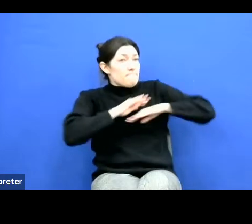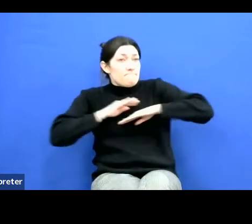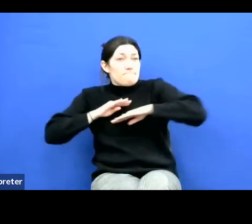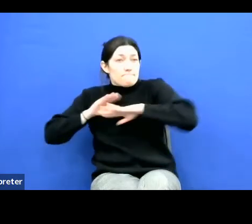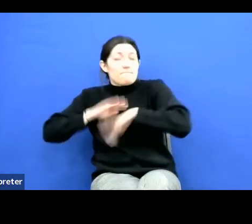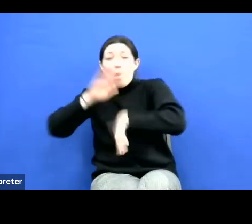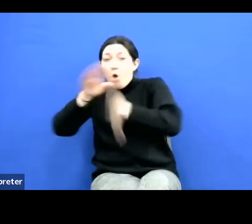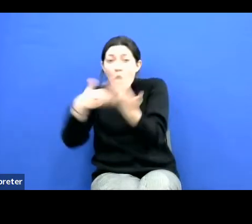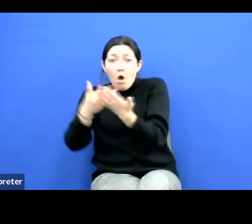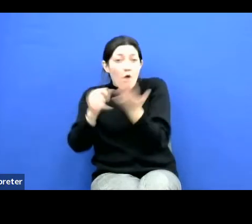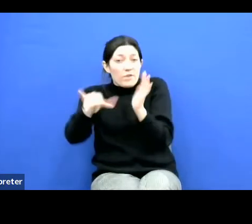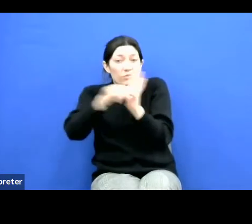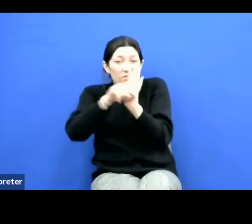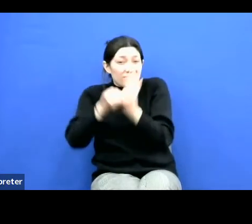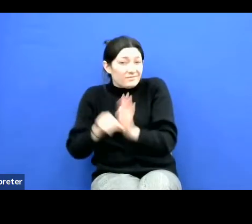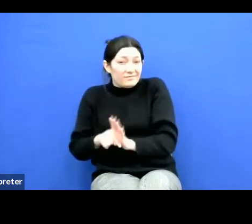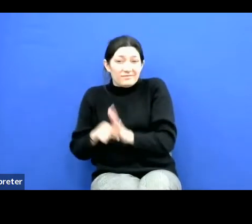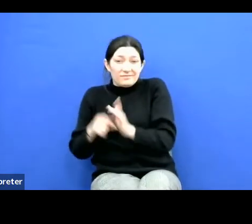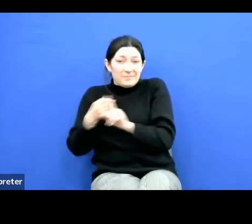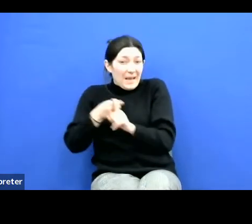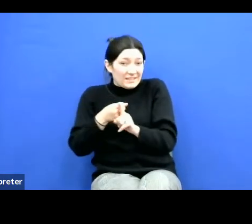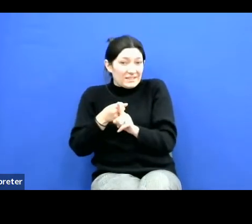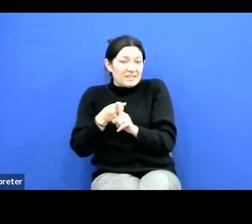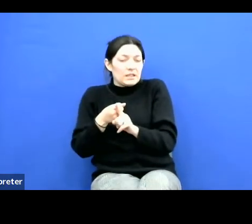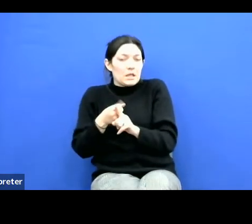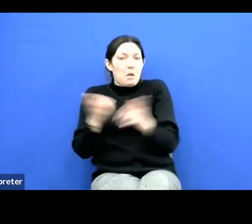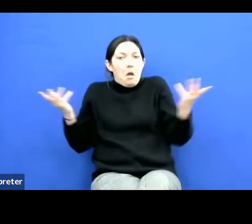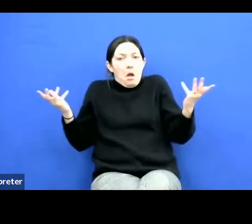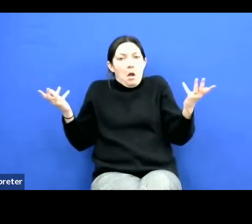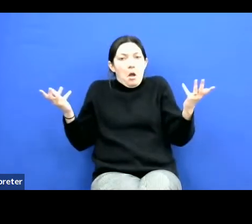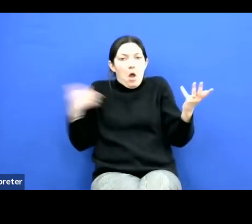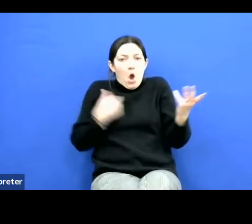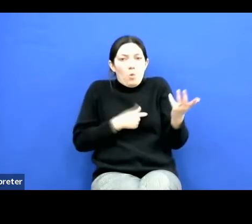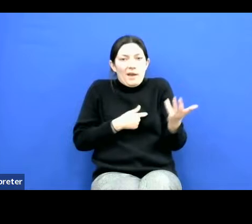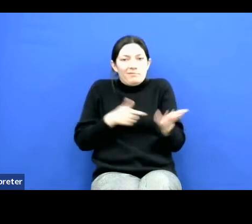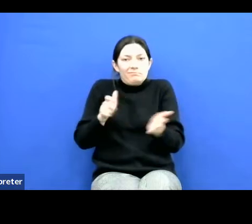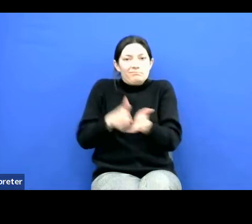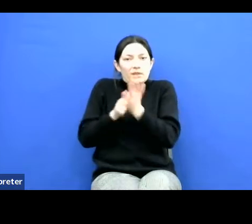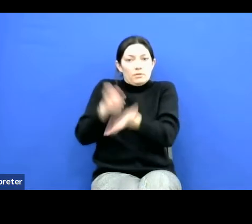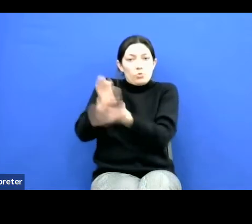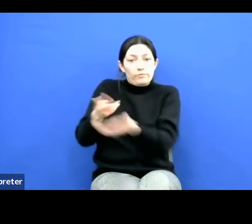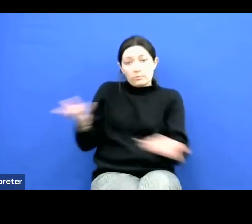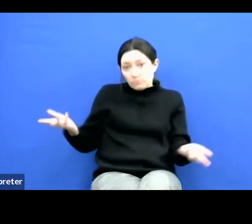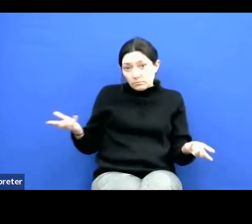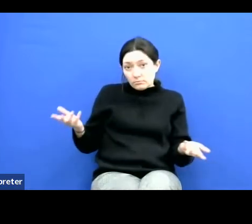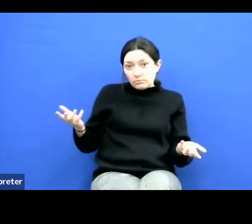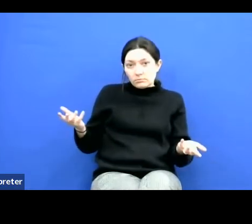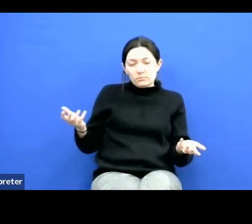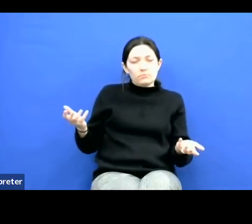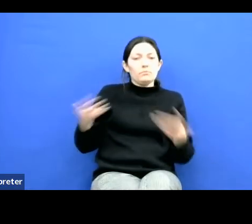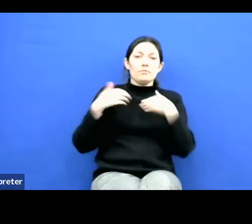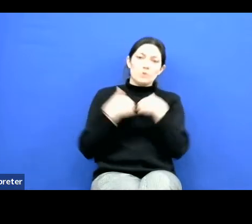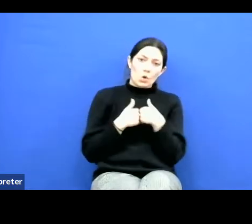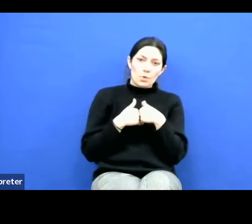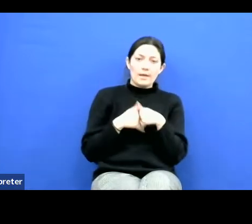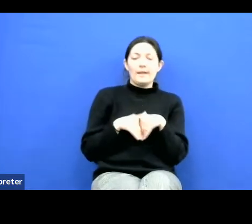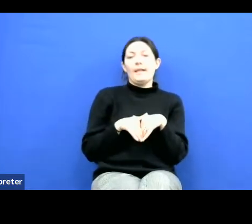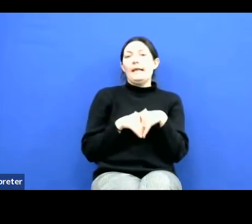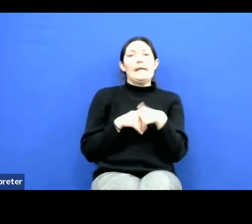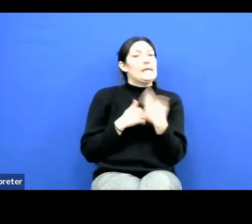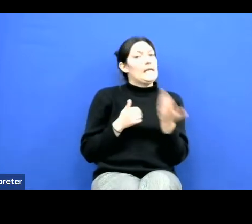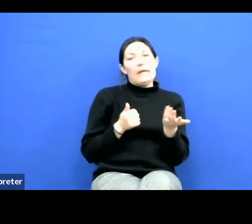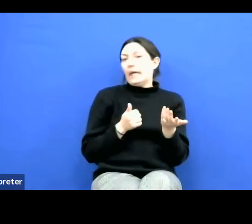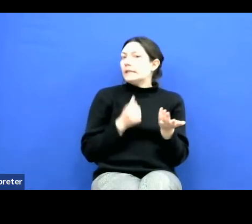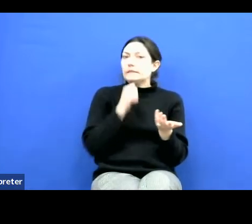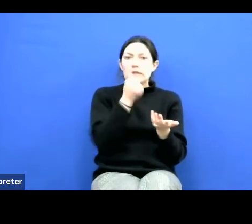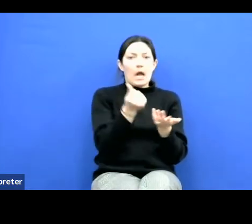the potential adverse conditions, then the thing gets approved. So this is not being